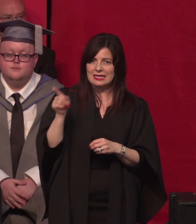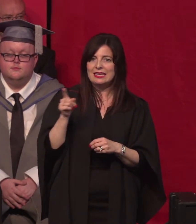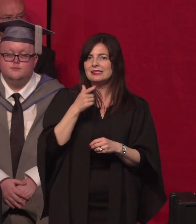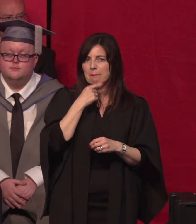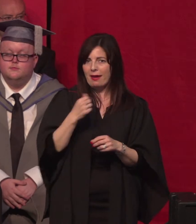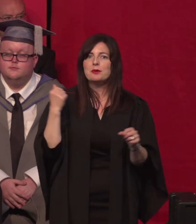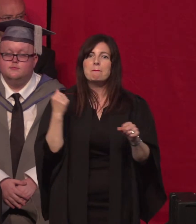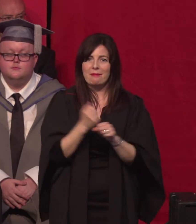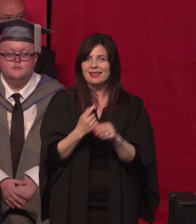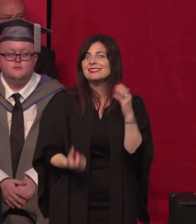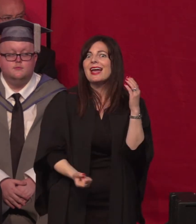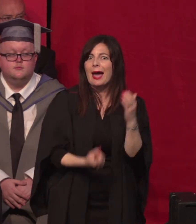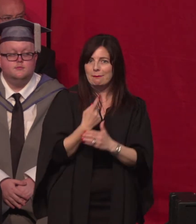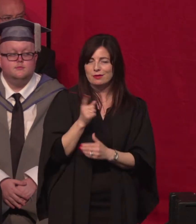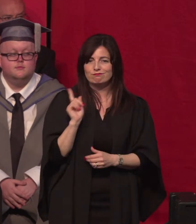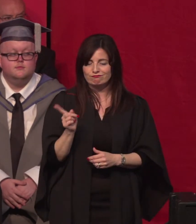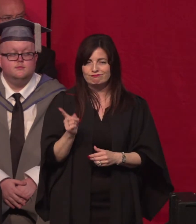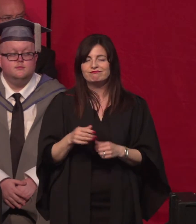happen.